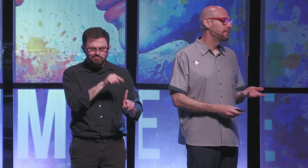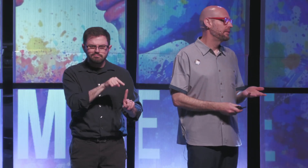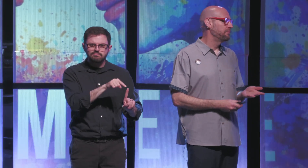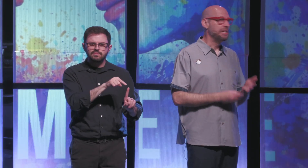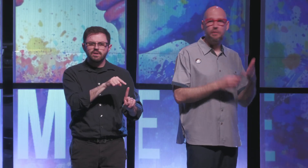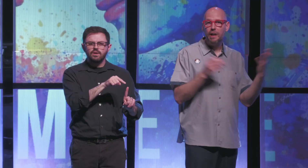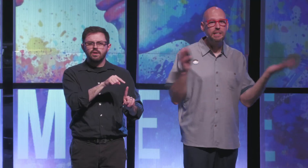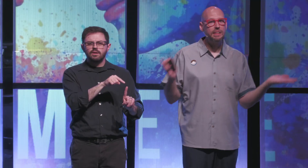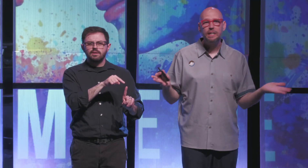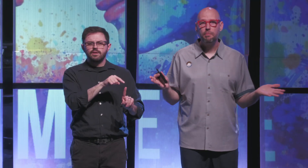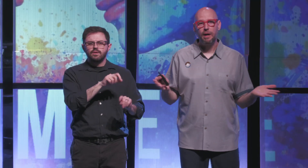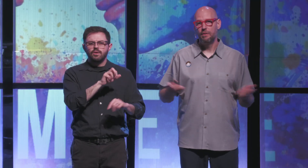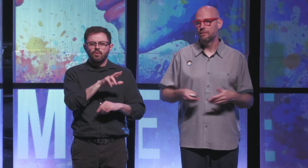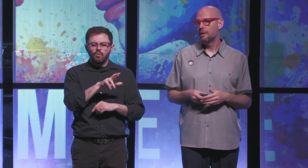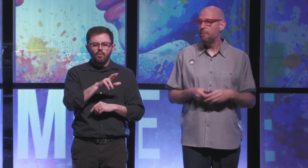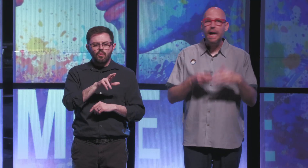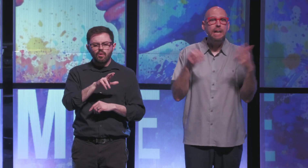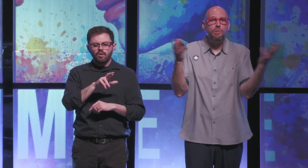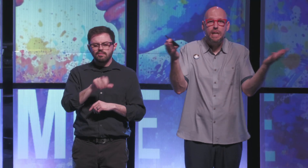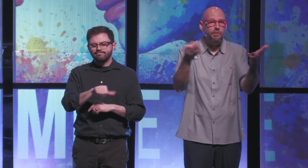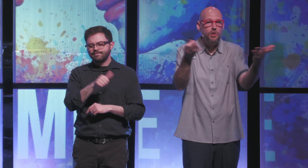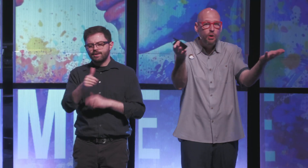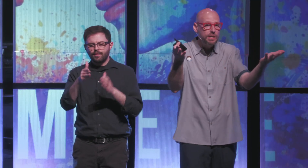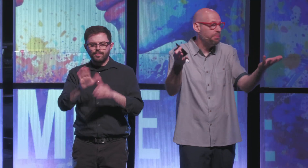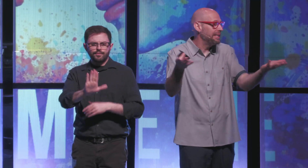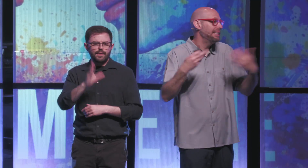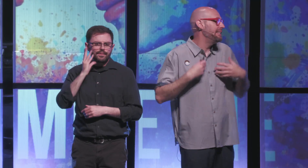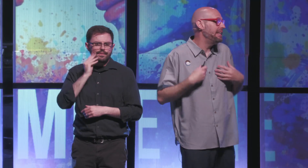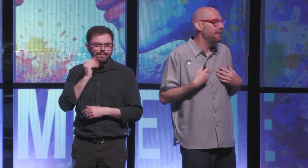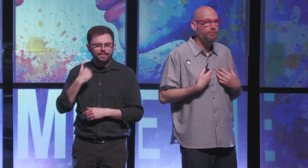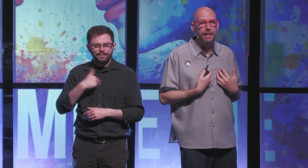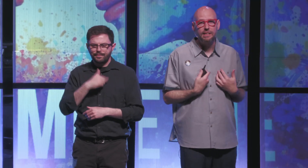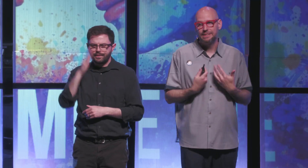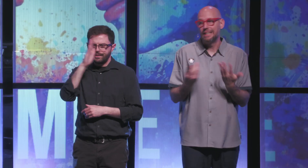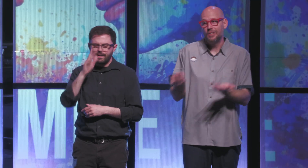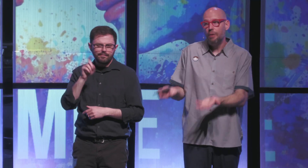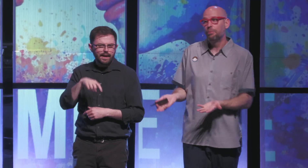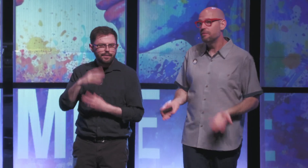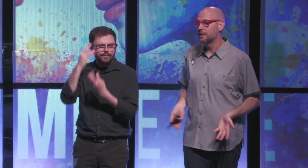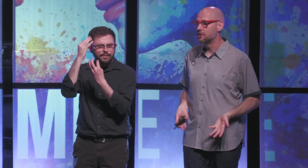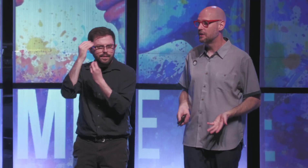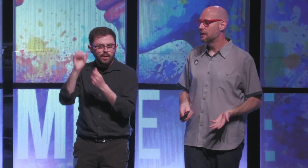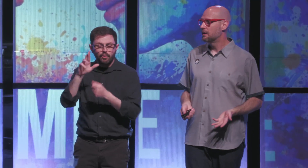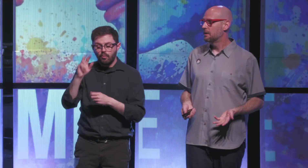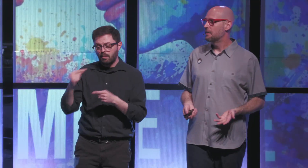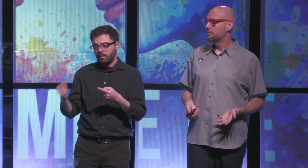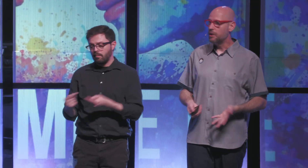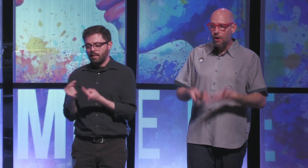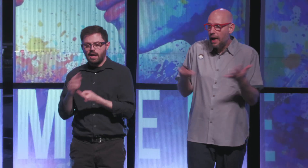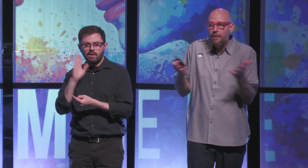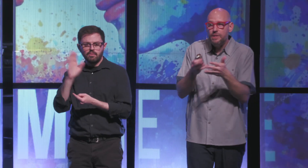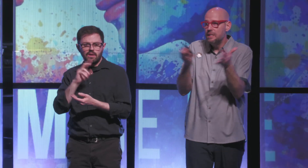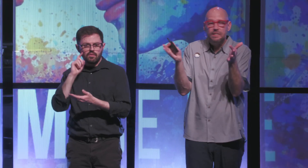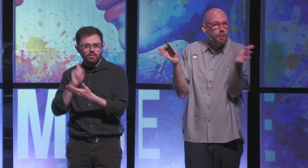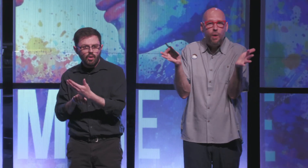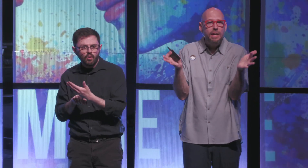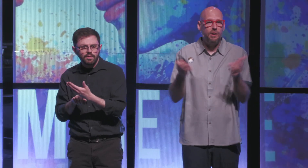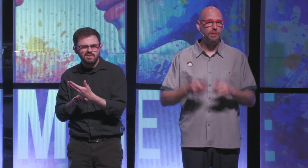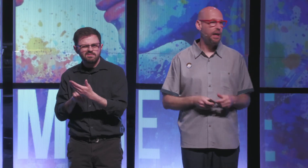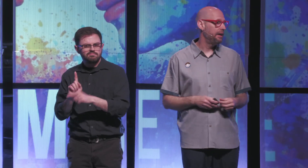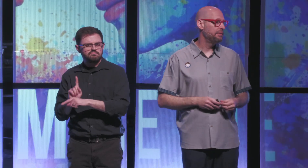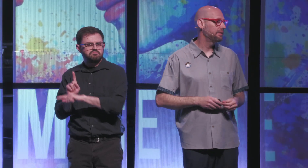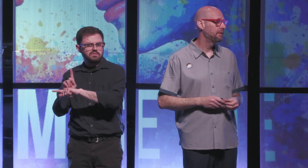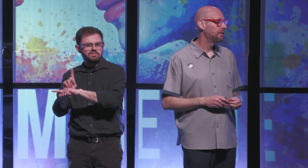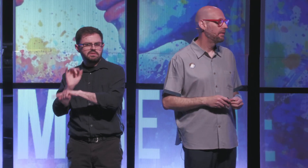Experiences we never had to think about. Pain we never noticed because it didn't affect us. That's called privilege. We all have it in some way